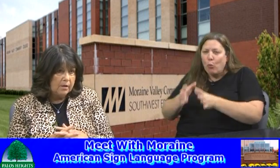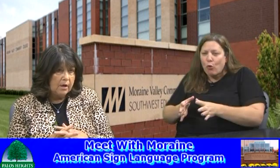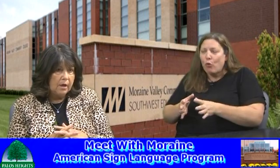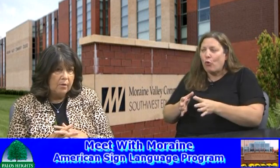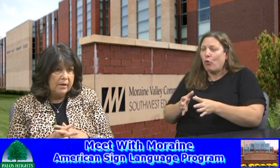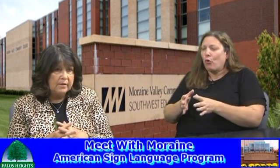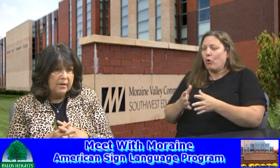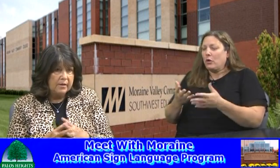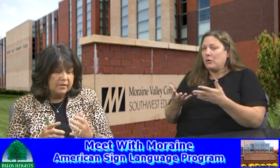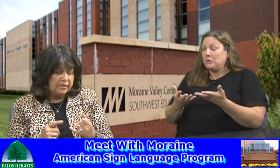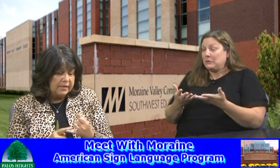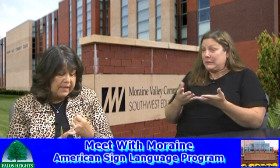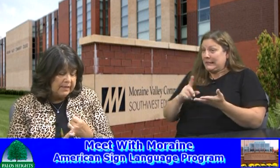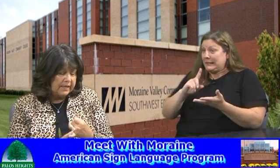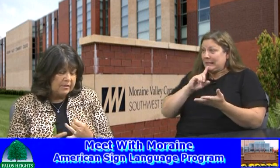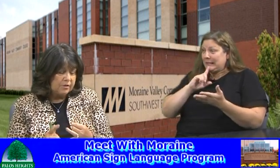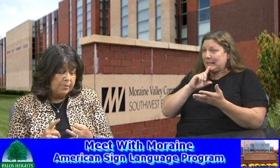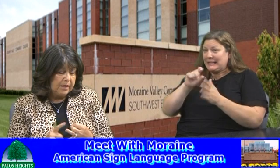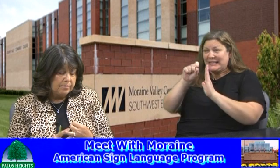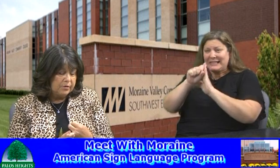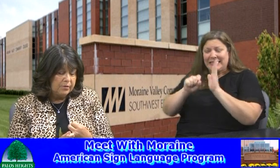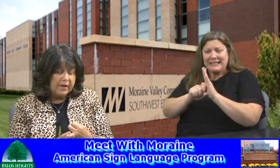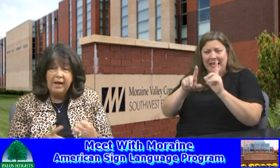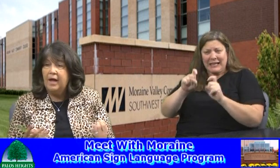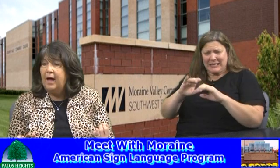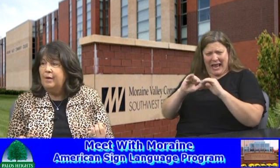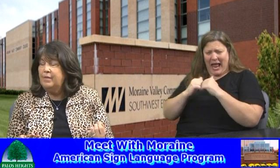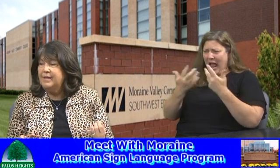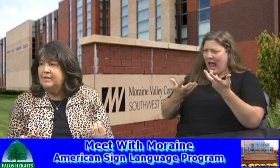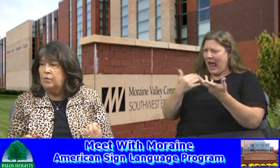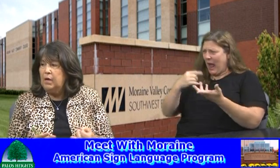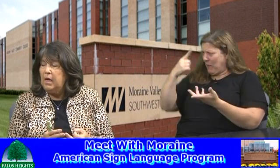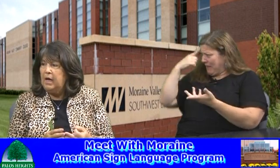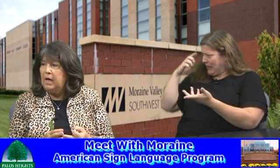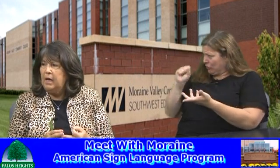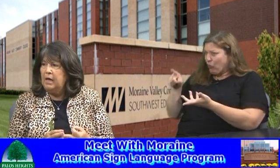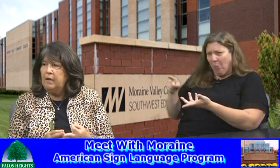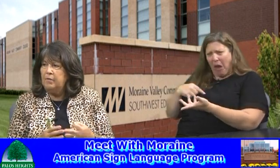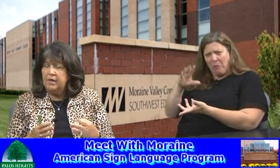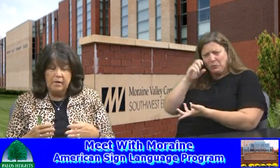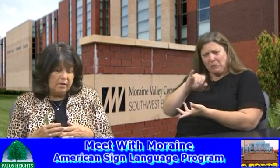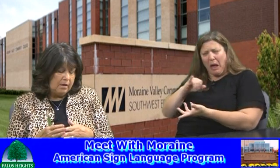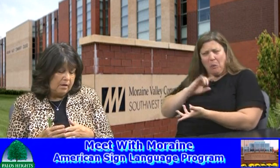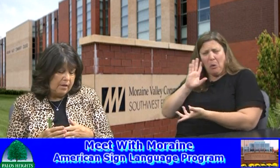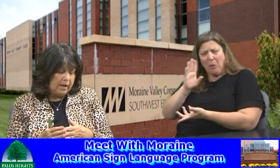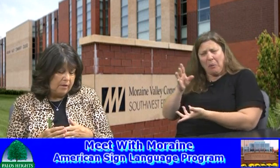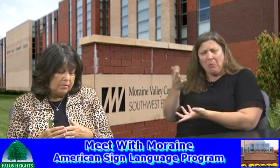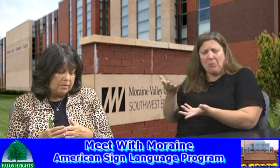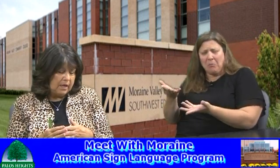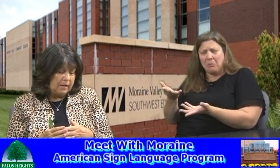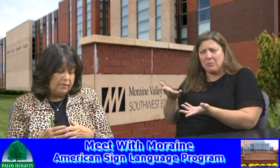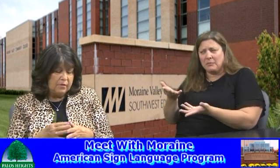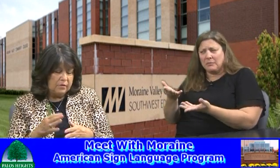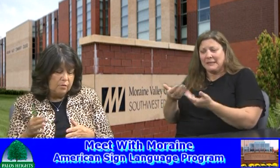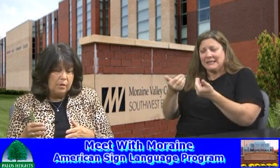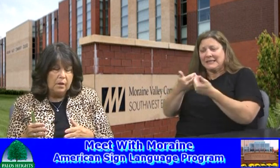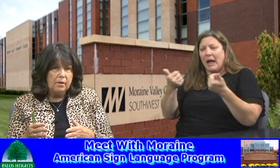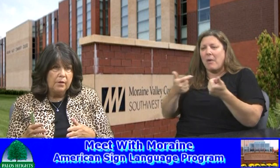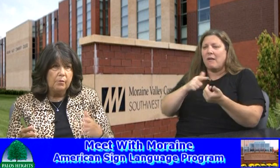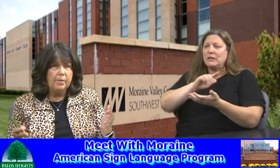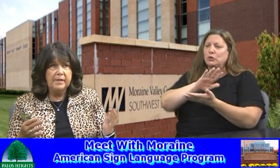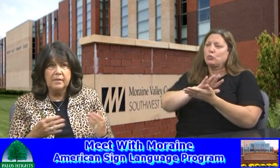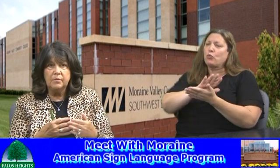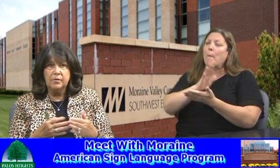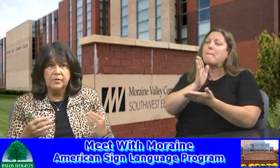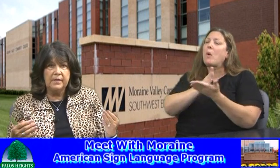interpreter, is there a state test? Do you become certified? I would think so. I would think that outside of the school,